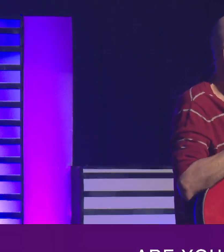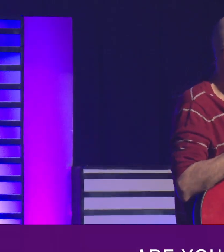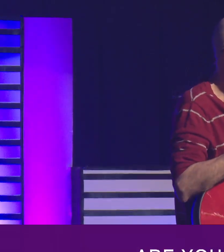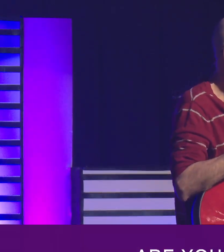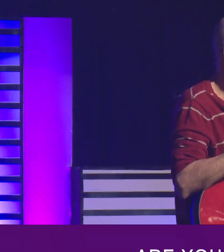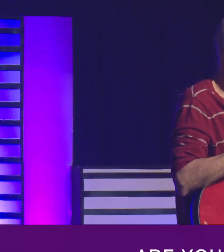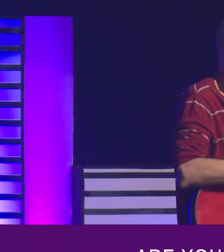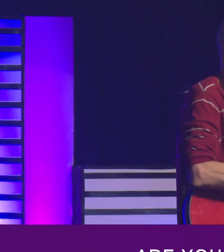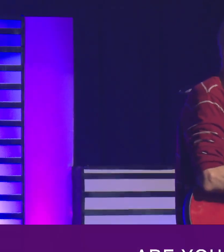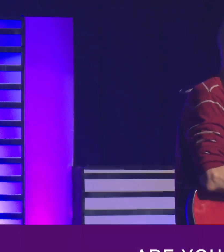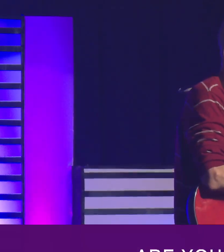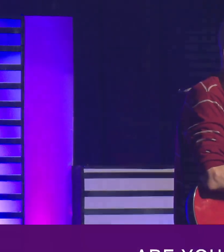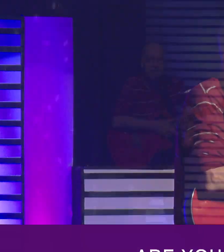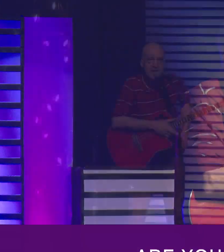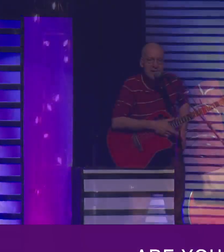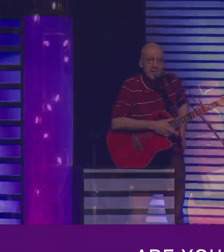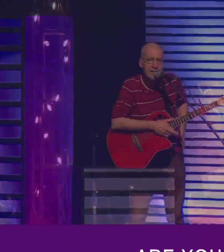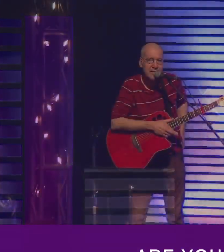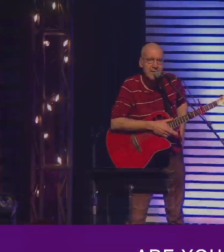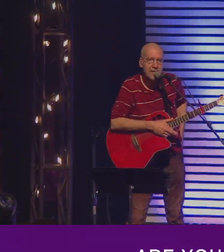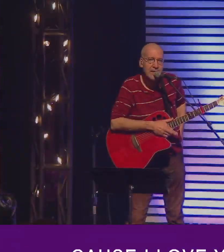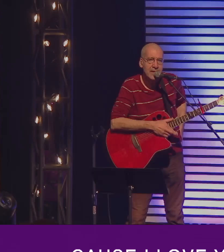Are you singing?